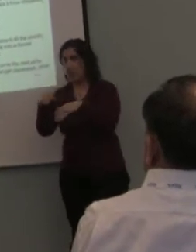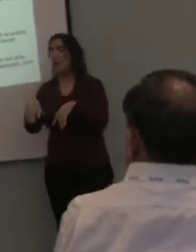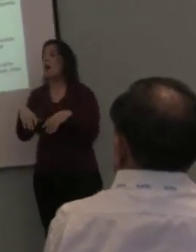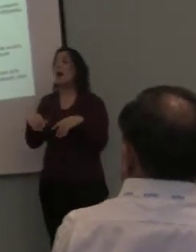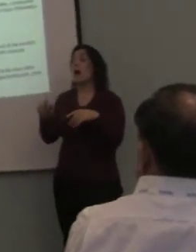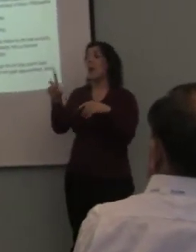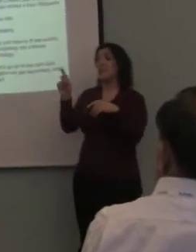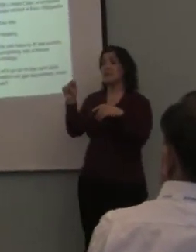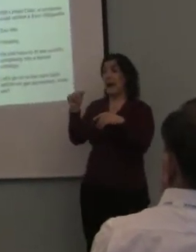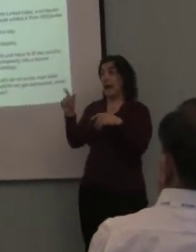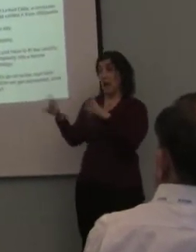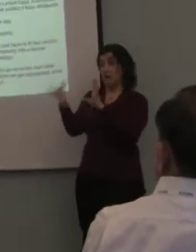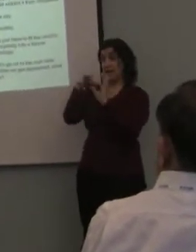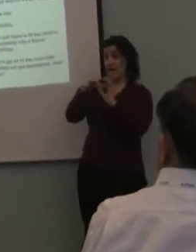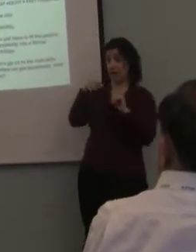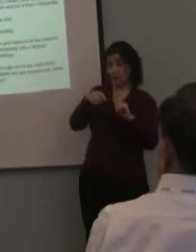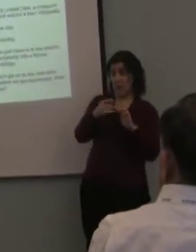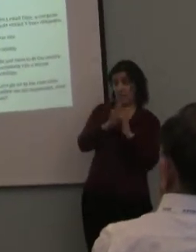relevant data.